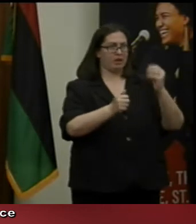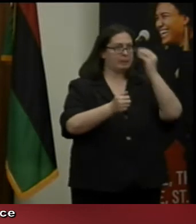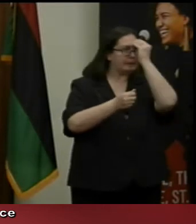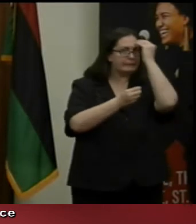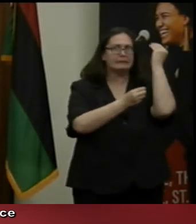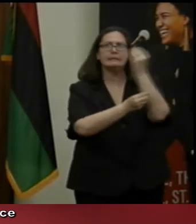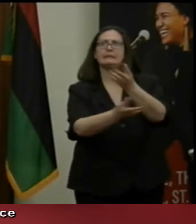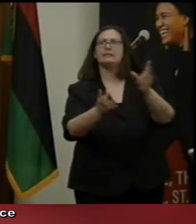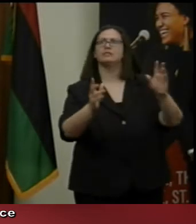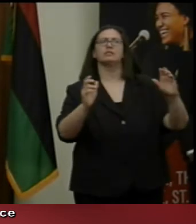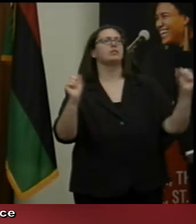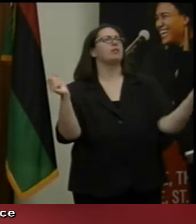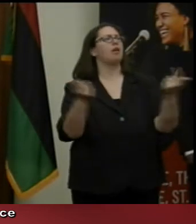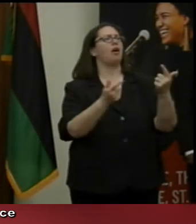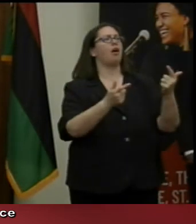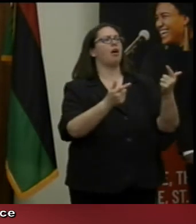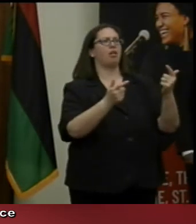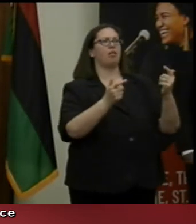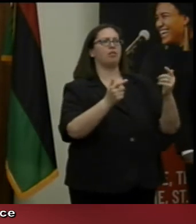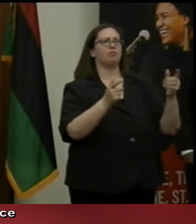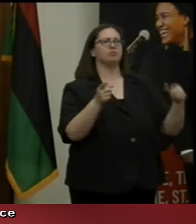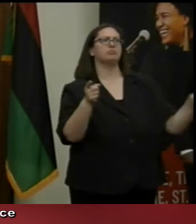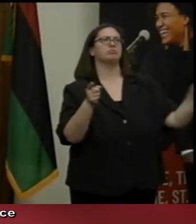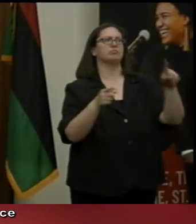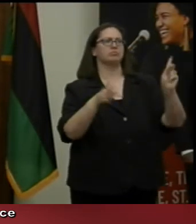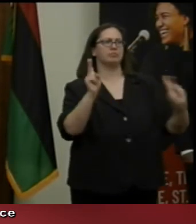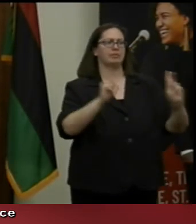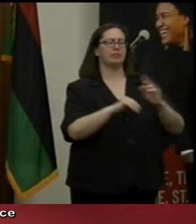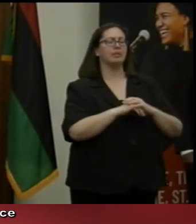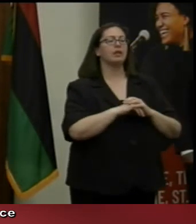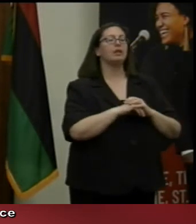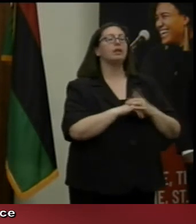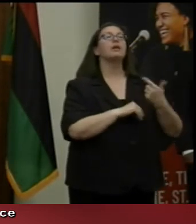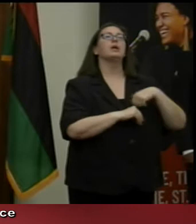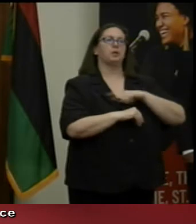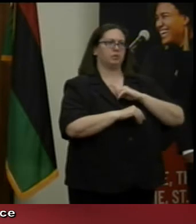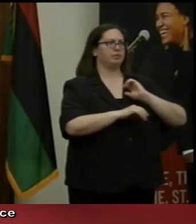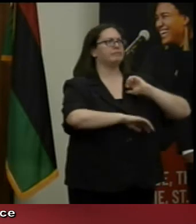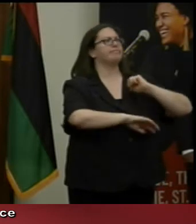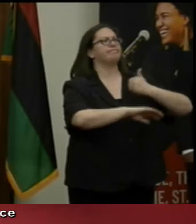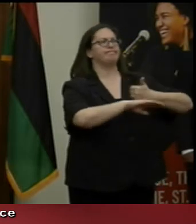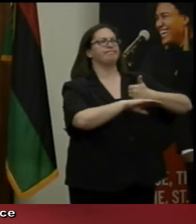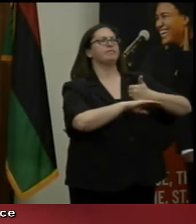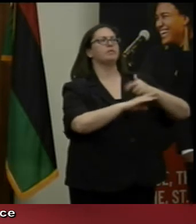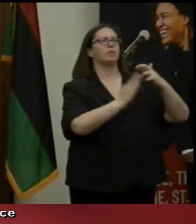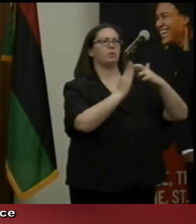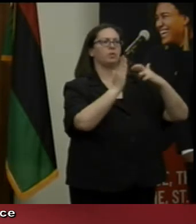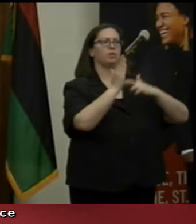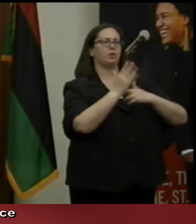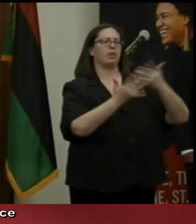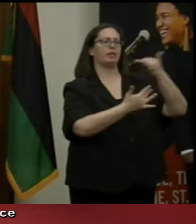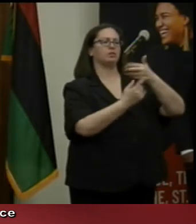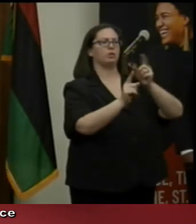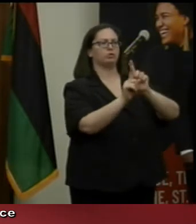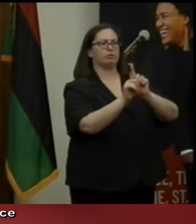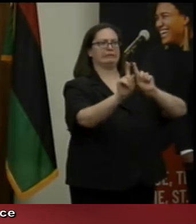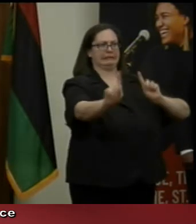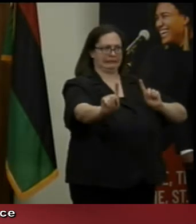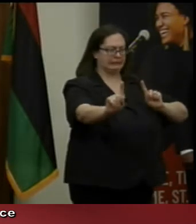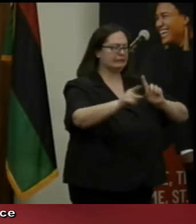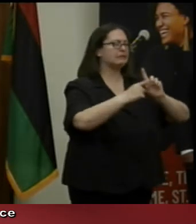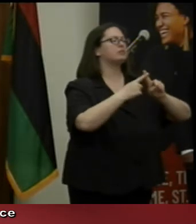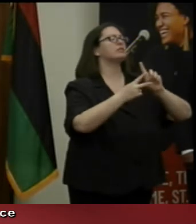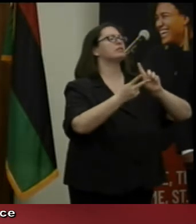constituents. As you know, we placed a social distancing restriction in place. We limited bars and